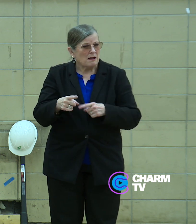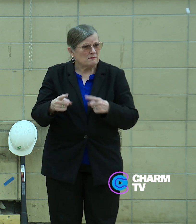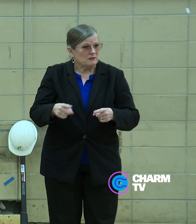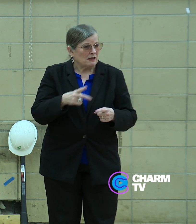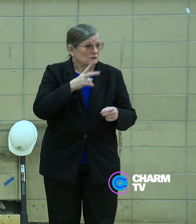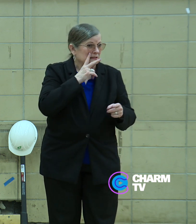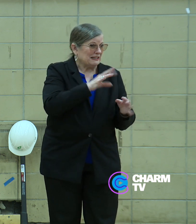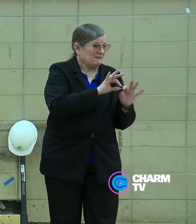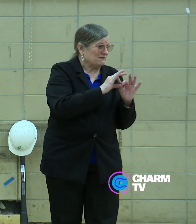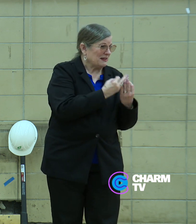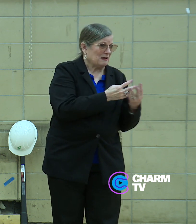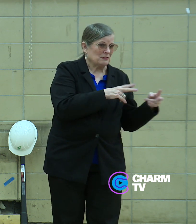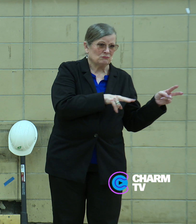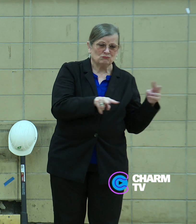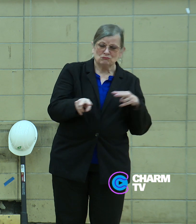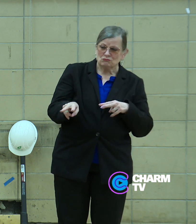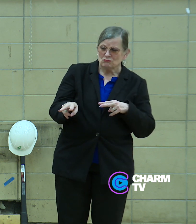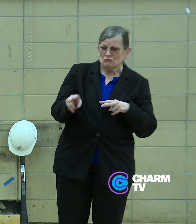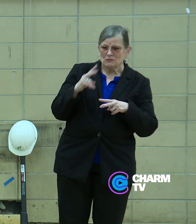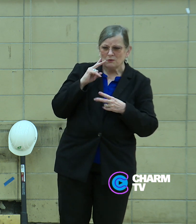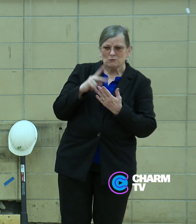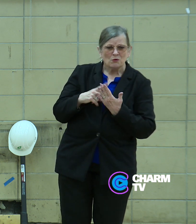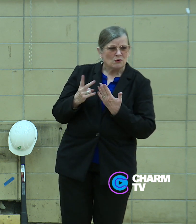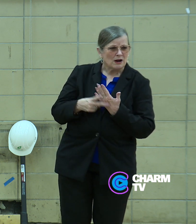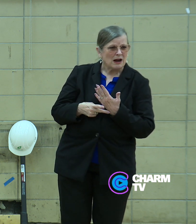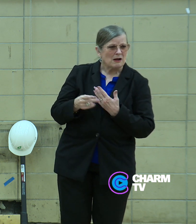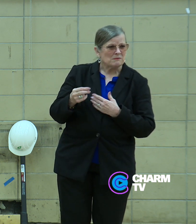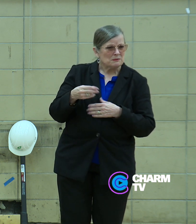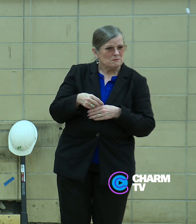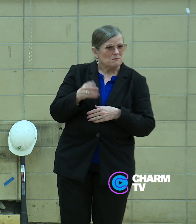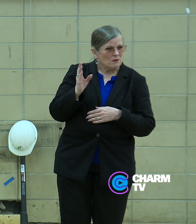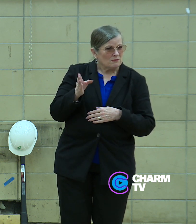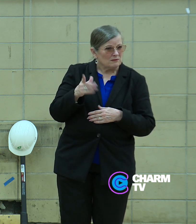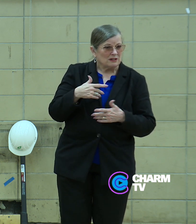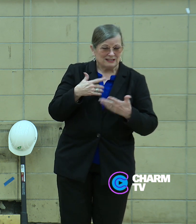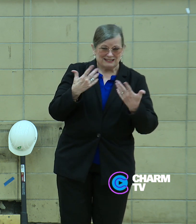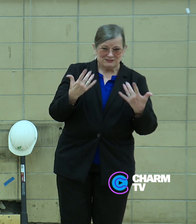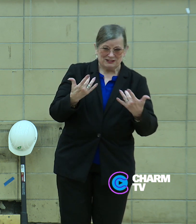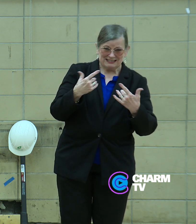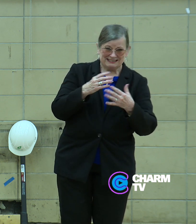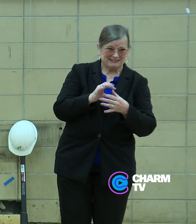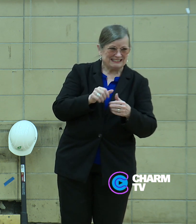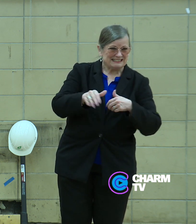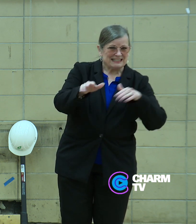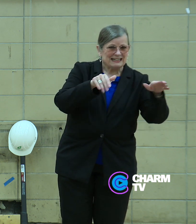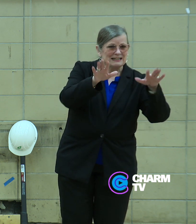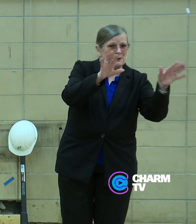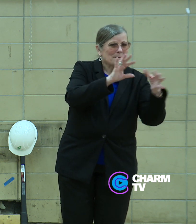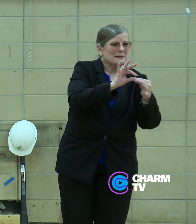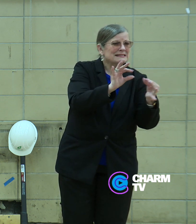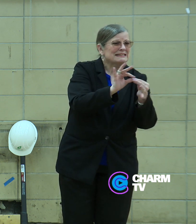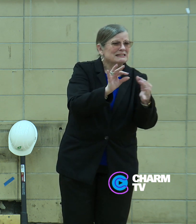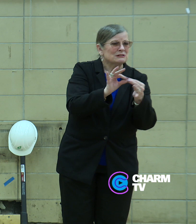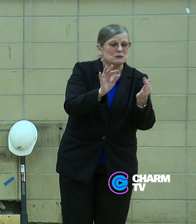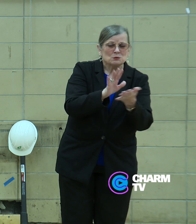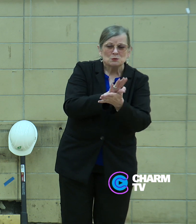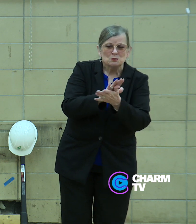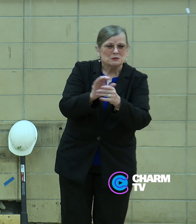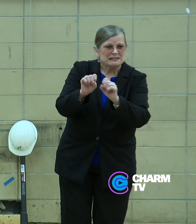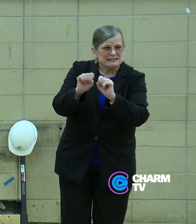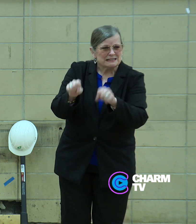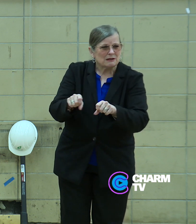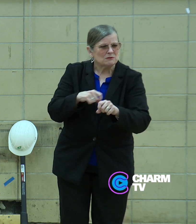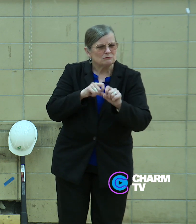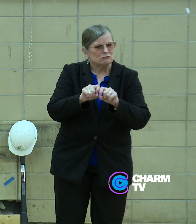can see the programs that are available for them. We'll be sending messages out to folks. We'll be working with our school system to get the messages out to them,